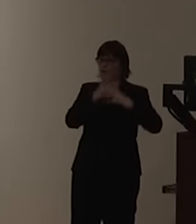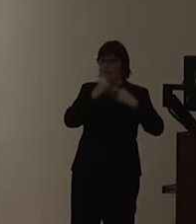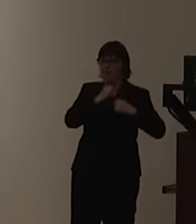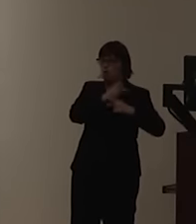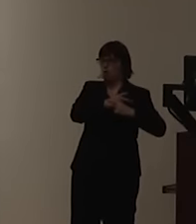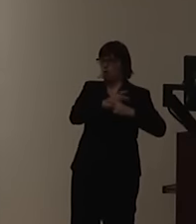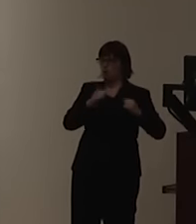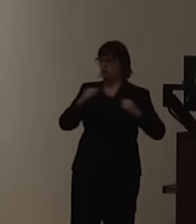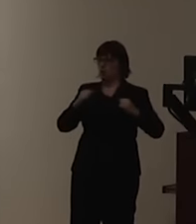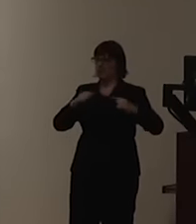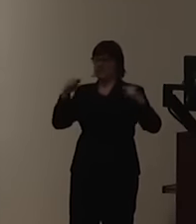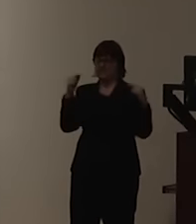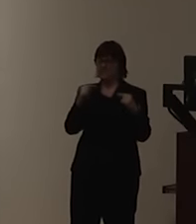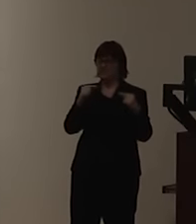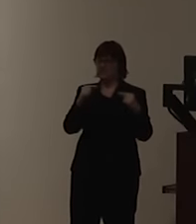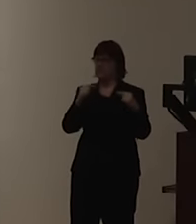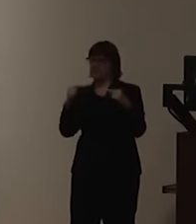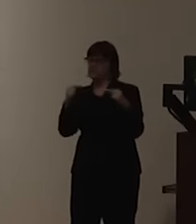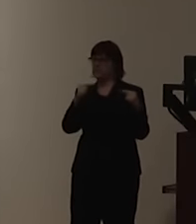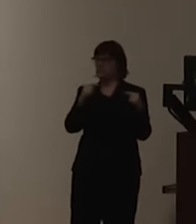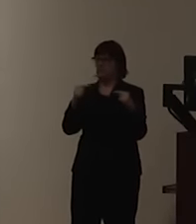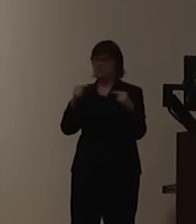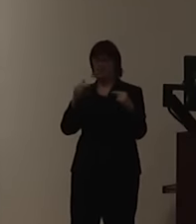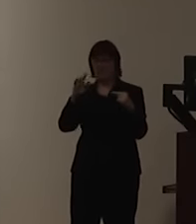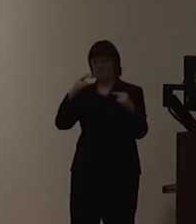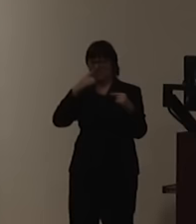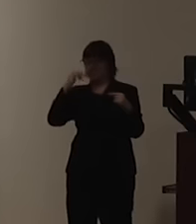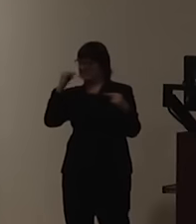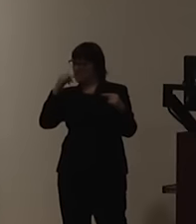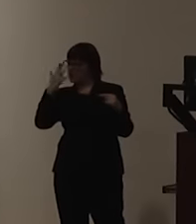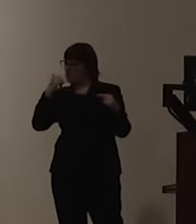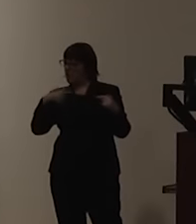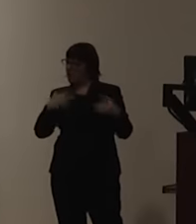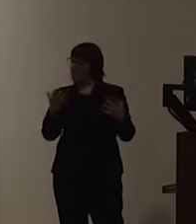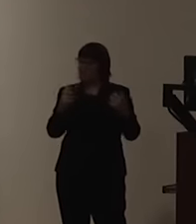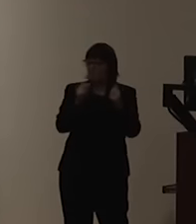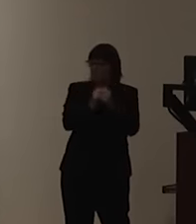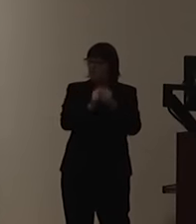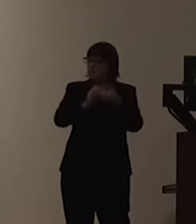to do. And for years, I would not say this, but I'm going to say it now.